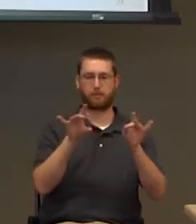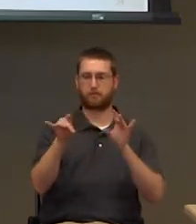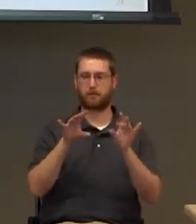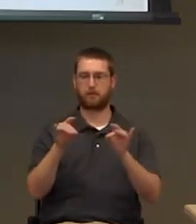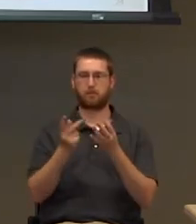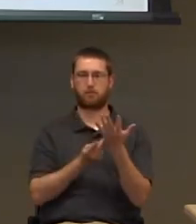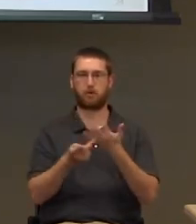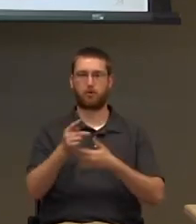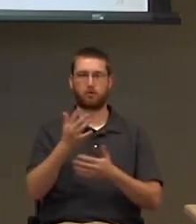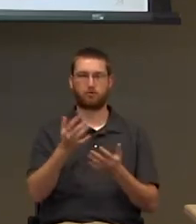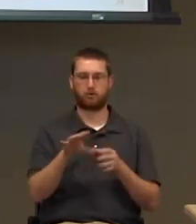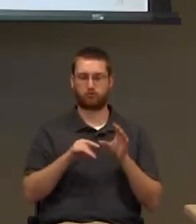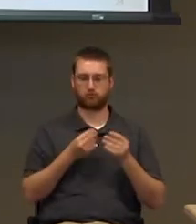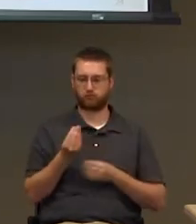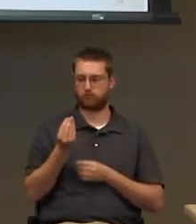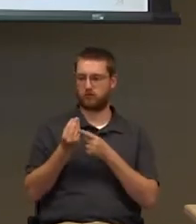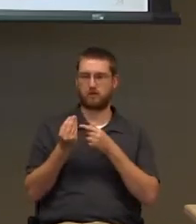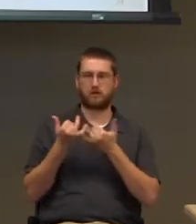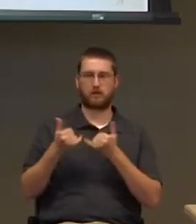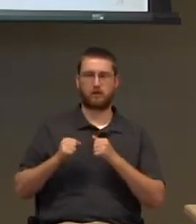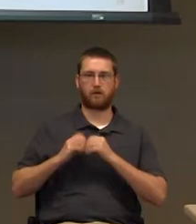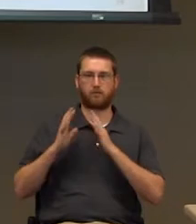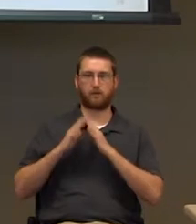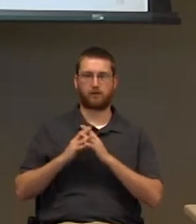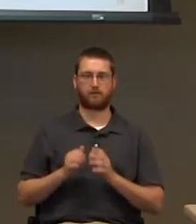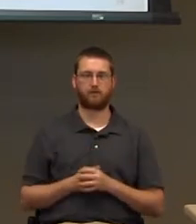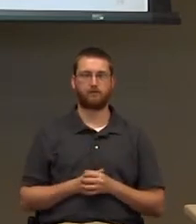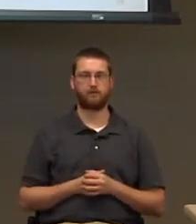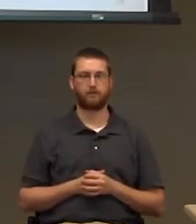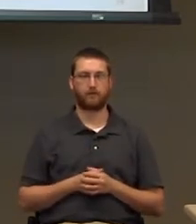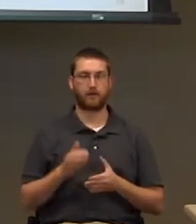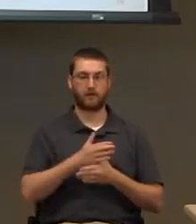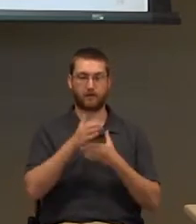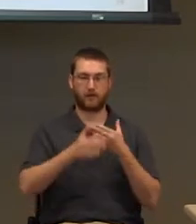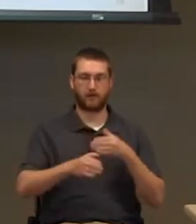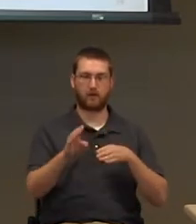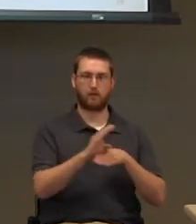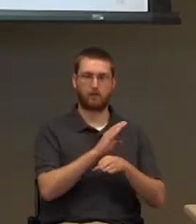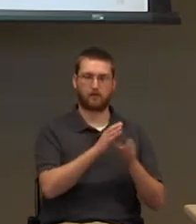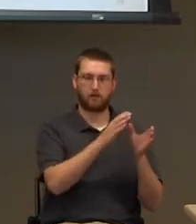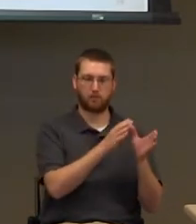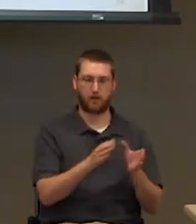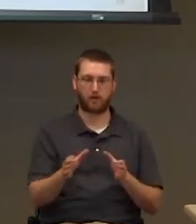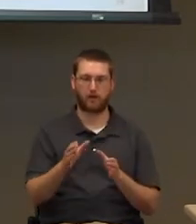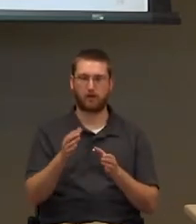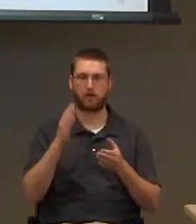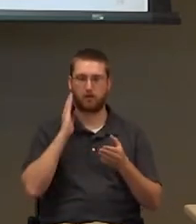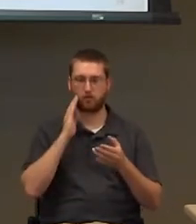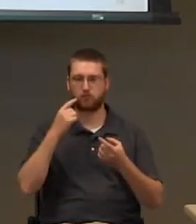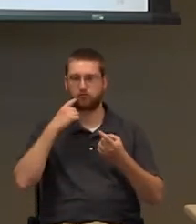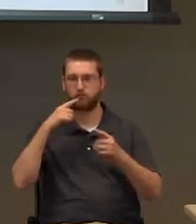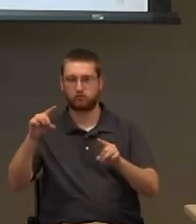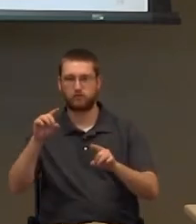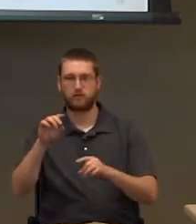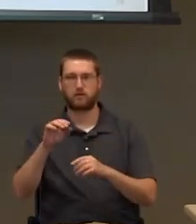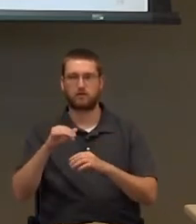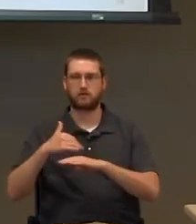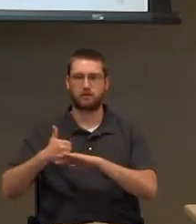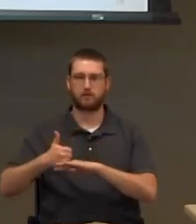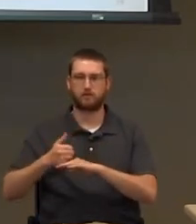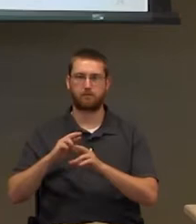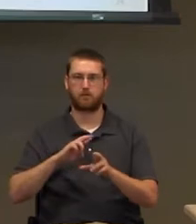your priorities and implement. But at the end of that, business planning is execute. And then finally, track your progress